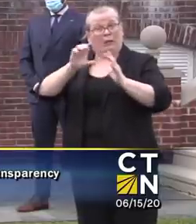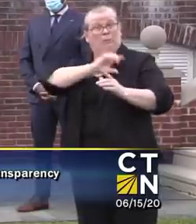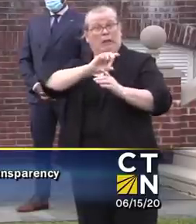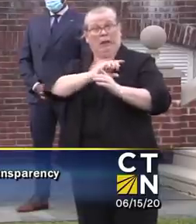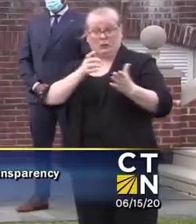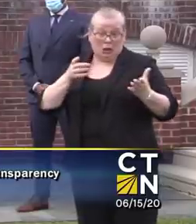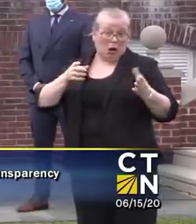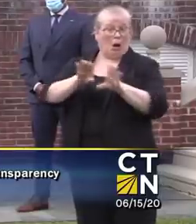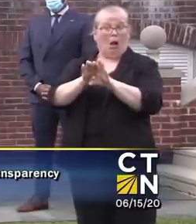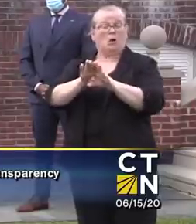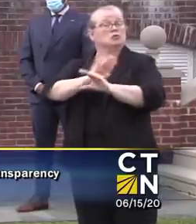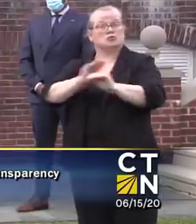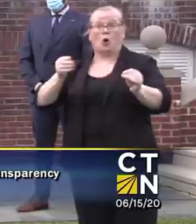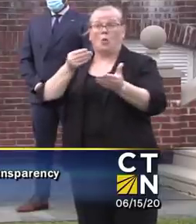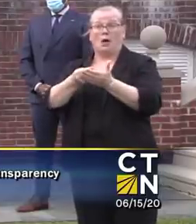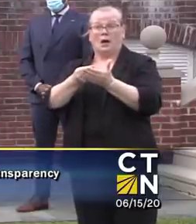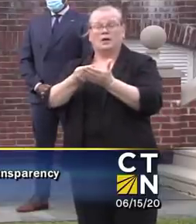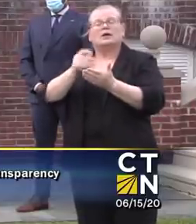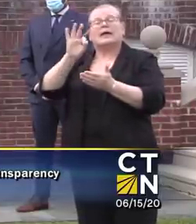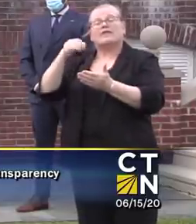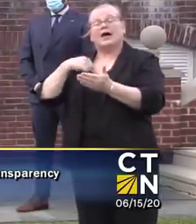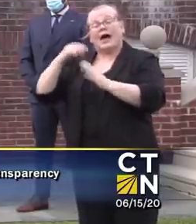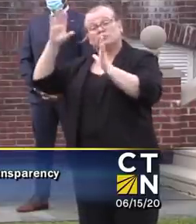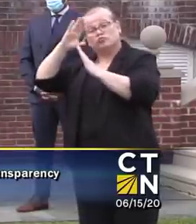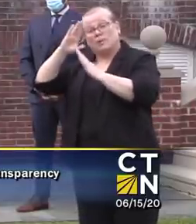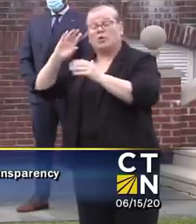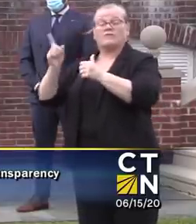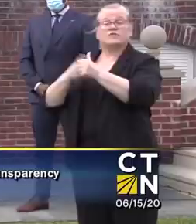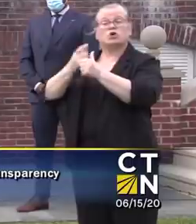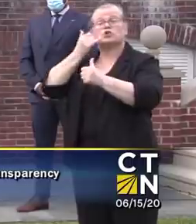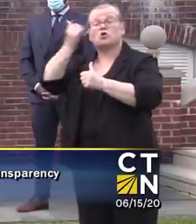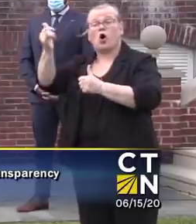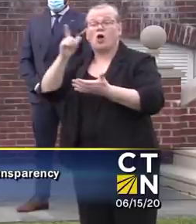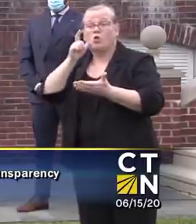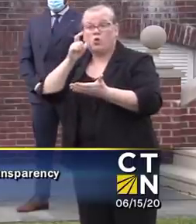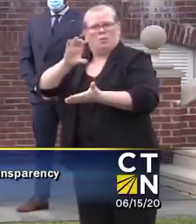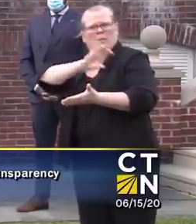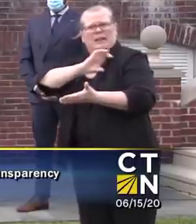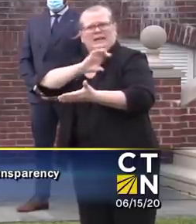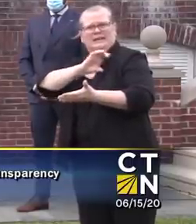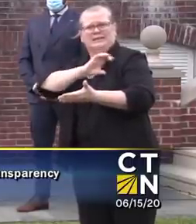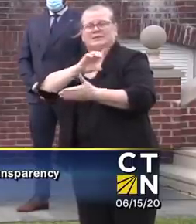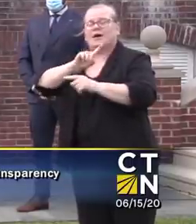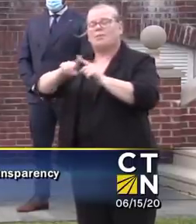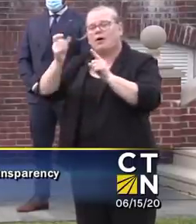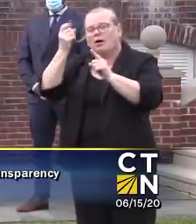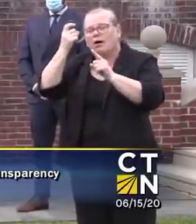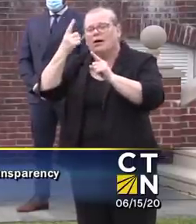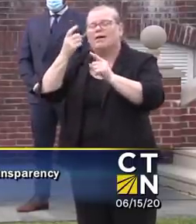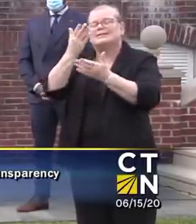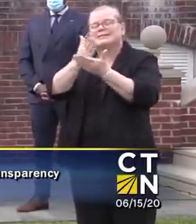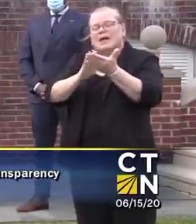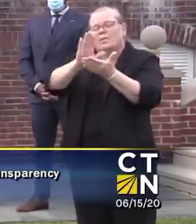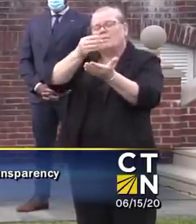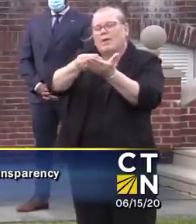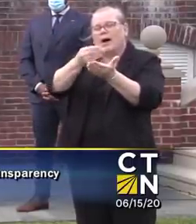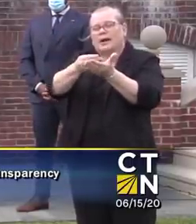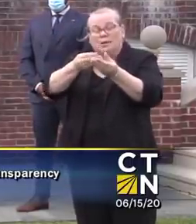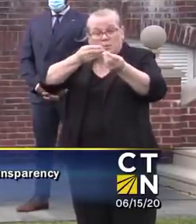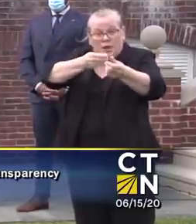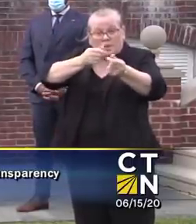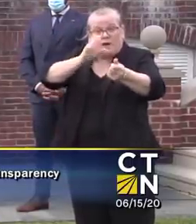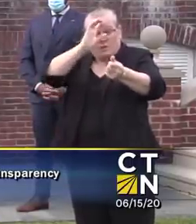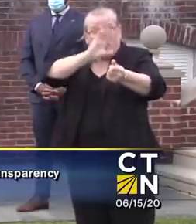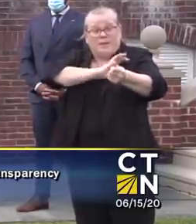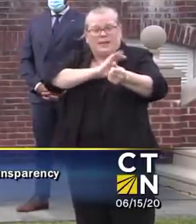need to reallocate and reshift some of the funding so that it could support some of these very issues and initiatives, rather, that we're speaking